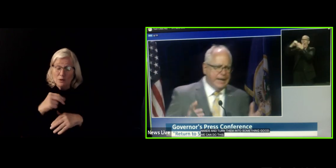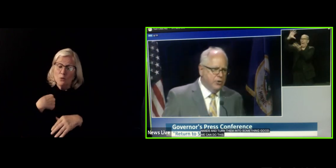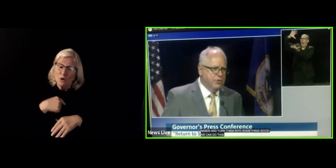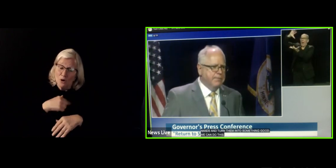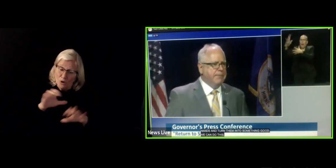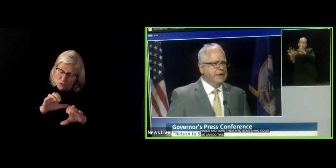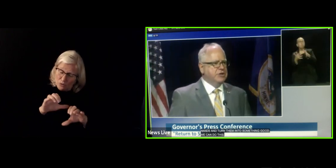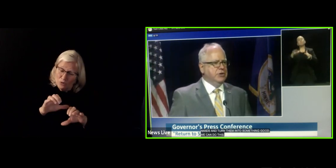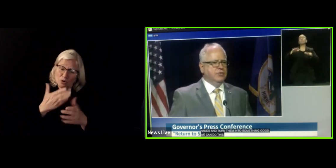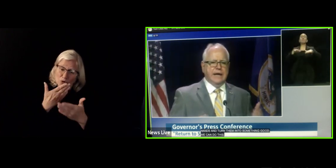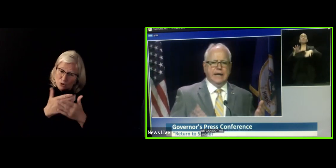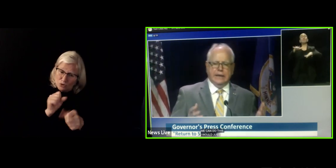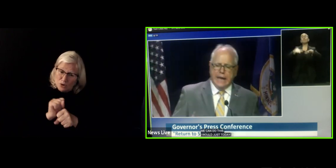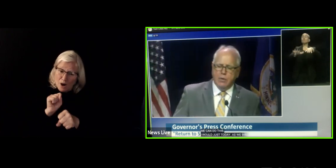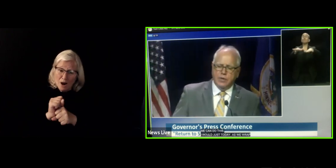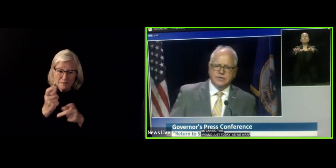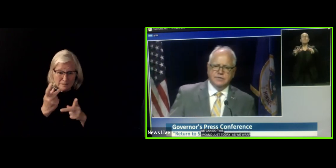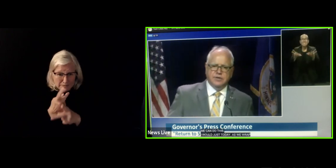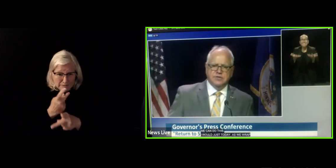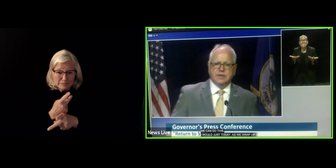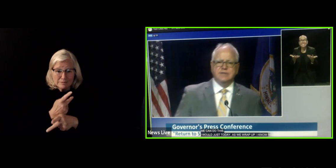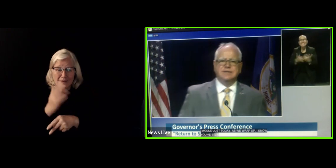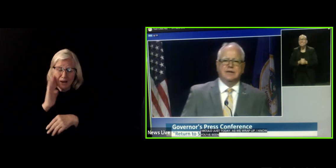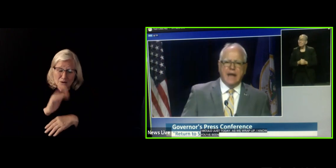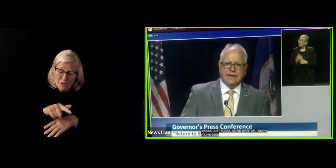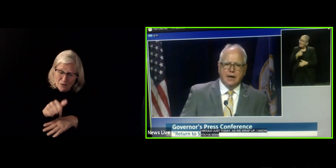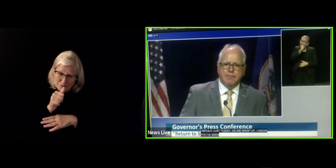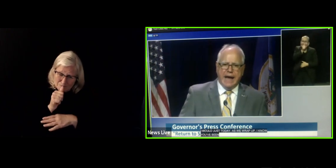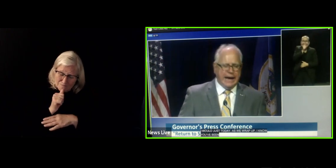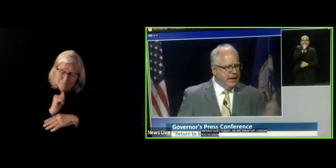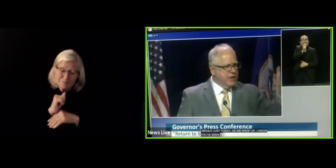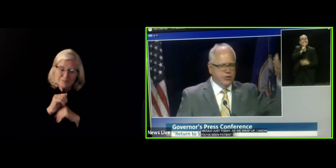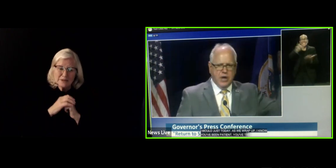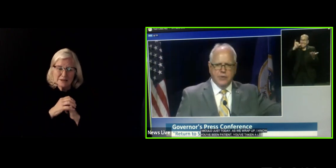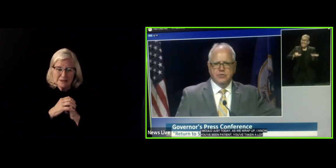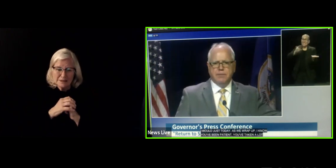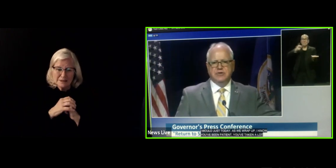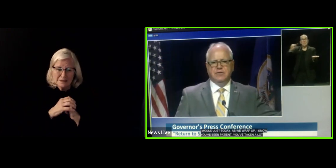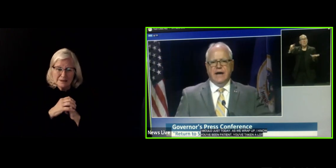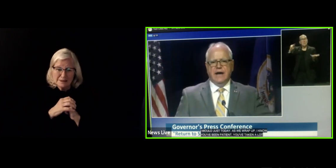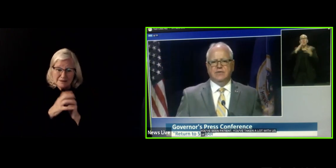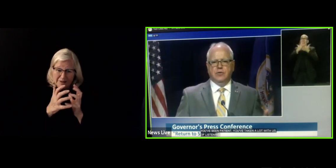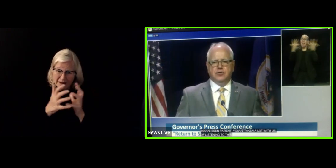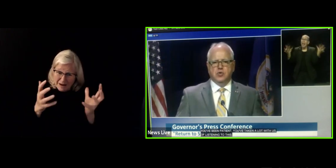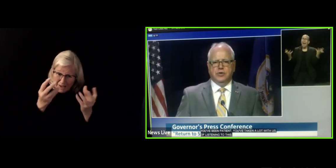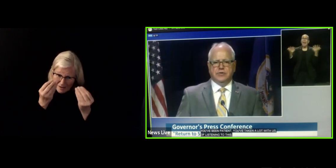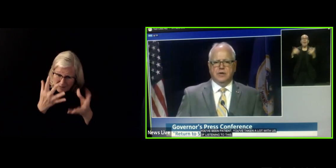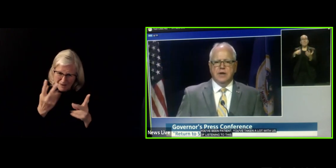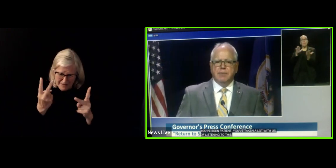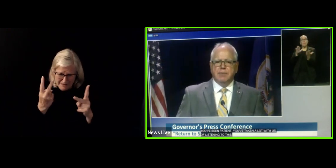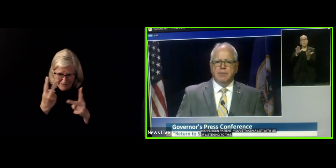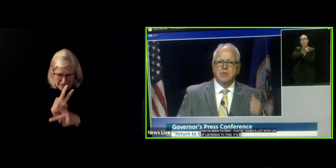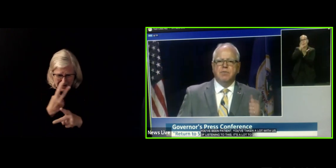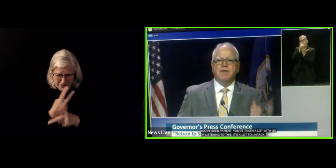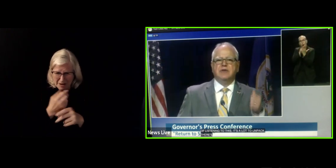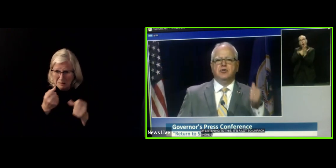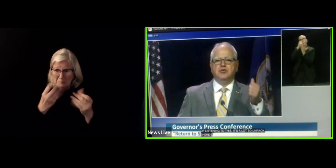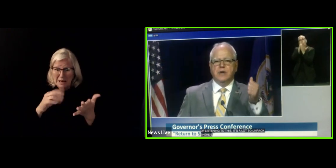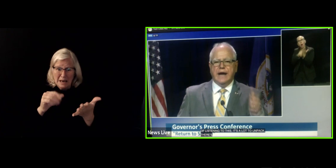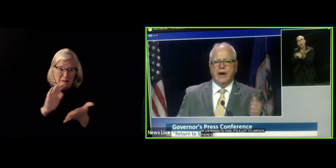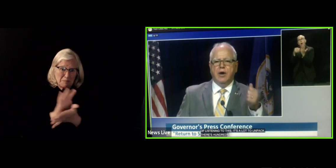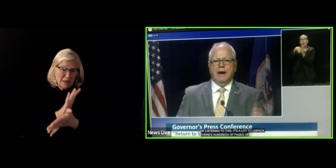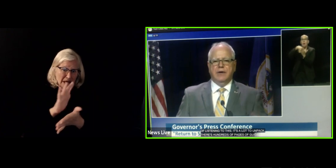know you've been patient. You've taken a lot with us of listening. This is a lot to unpack. There's hundreds of pages of guidance for those school districts, but these are professionals